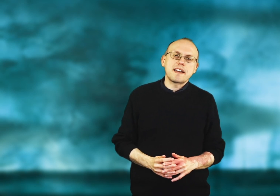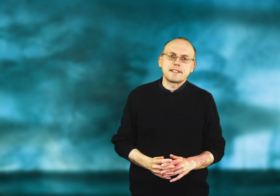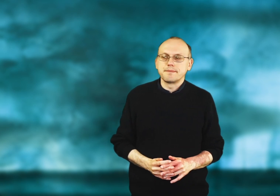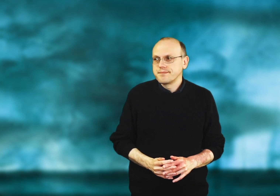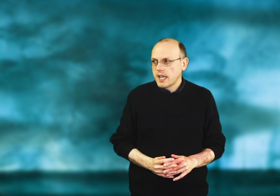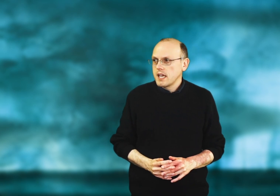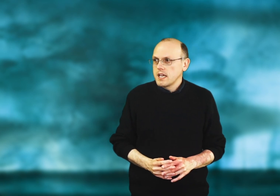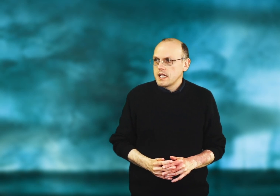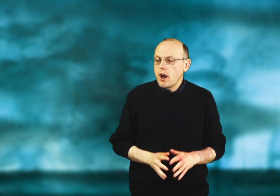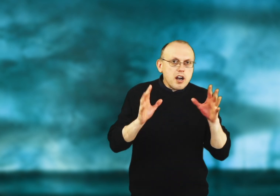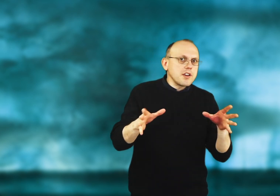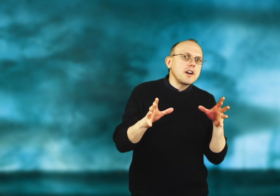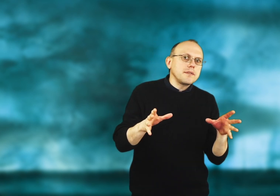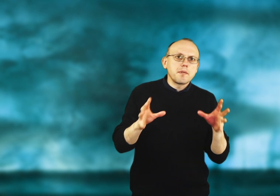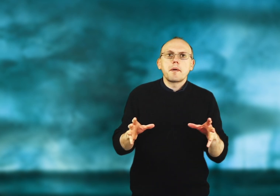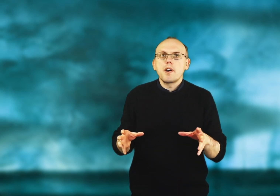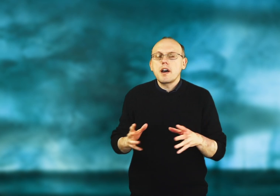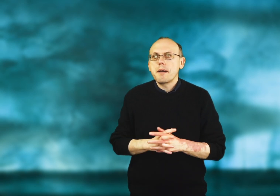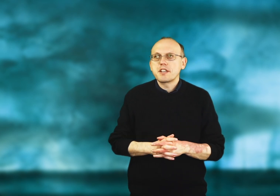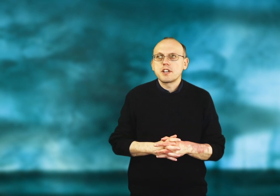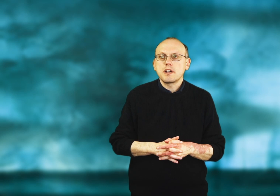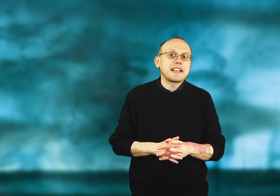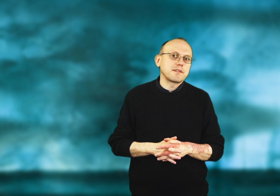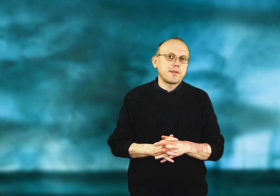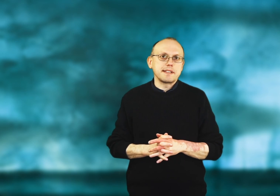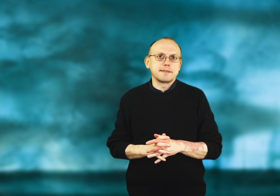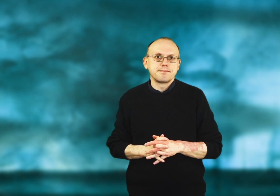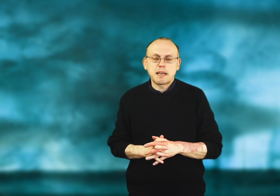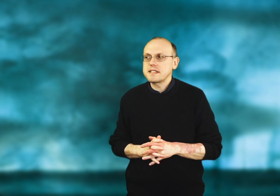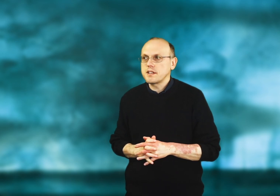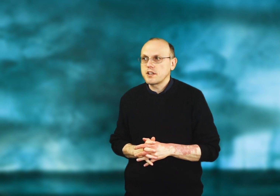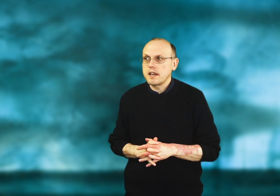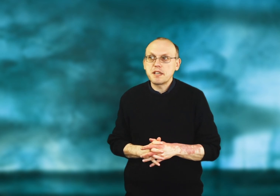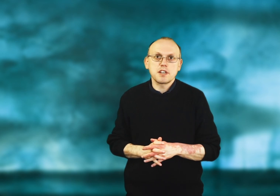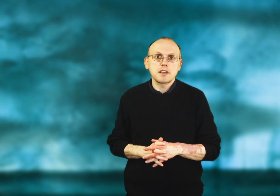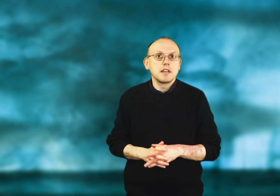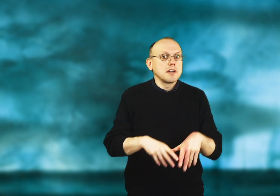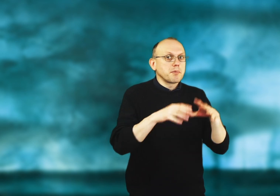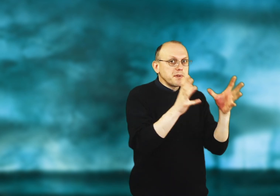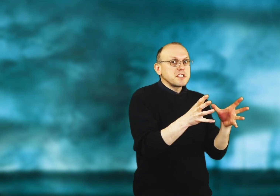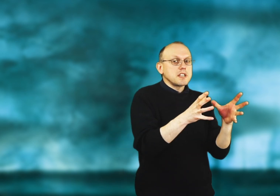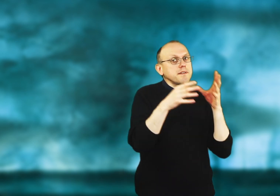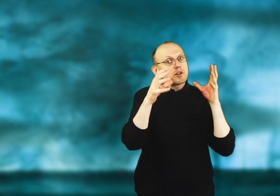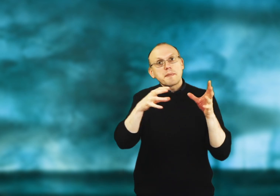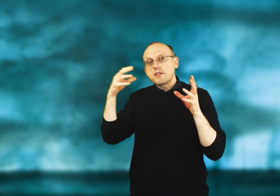phrase? Earlier, if you remember, I mentioned a noun phrase. I mentioned preposition followed by a noun